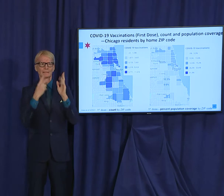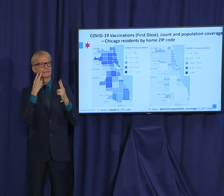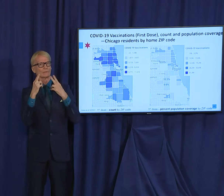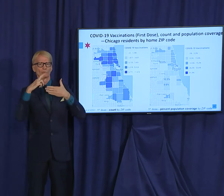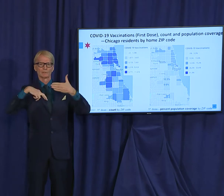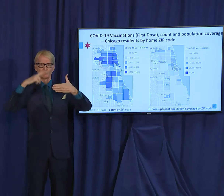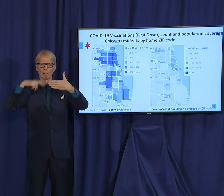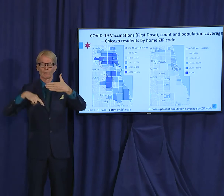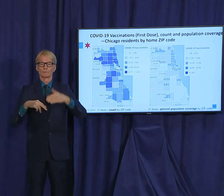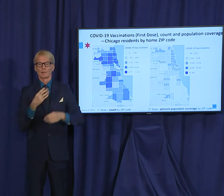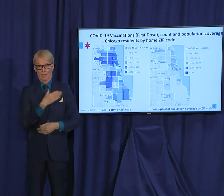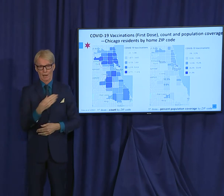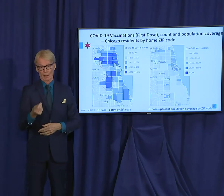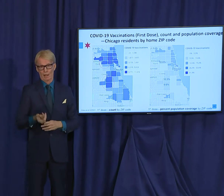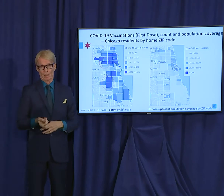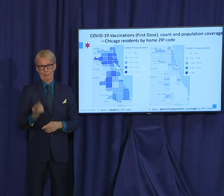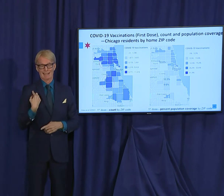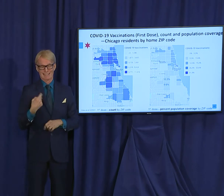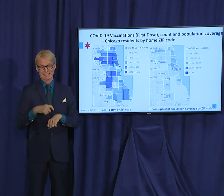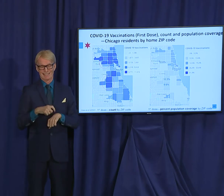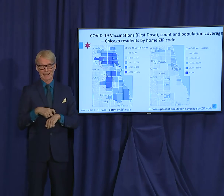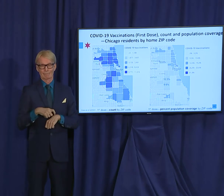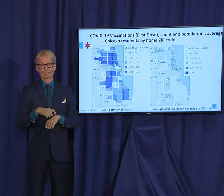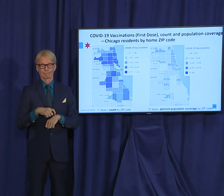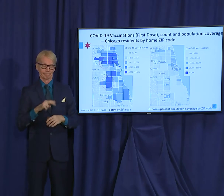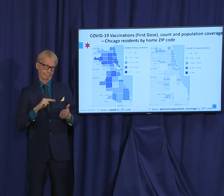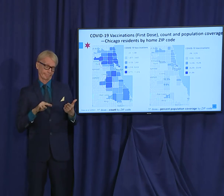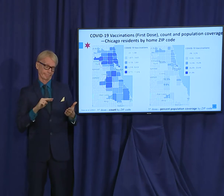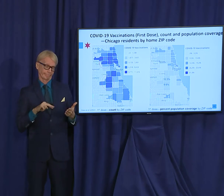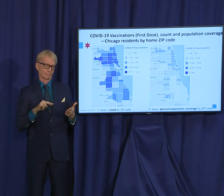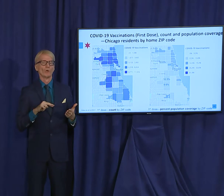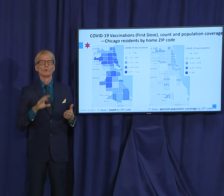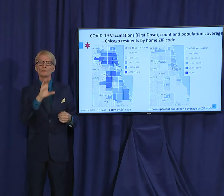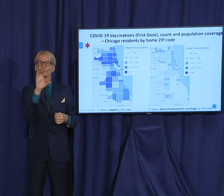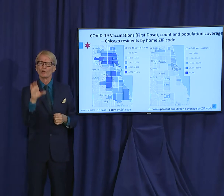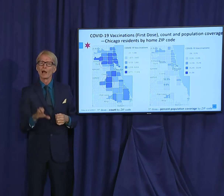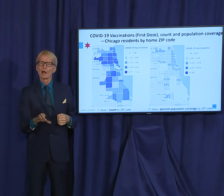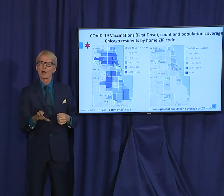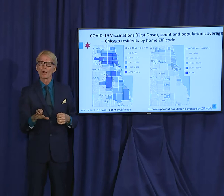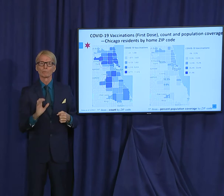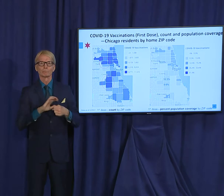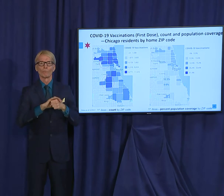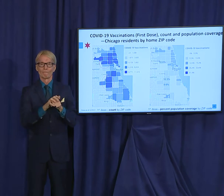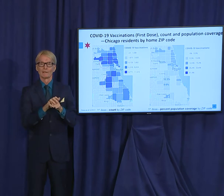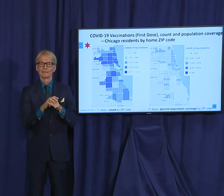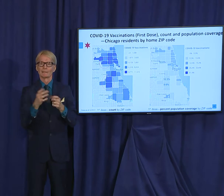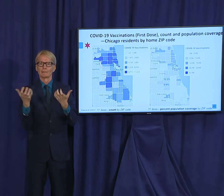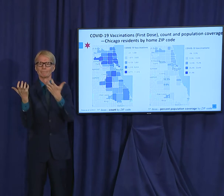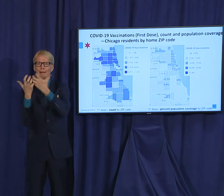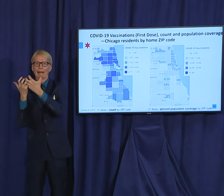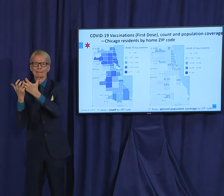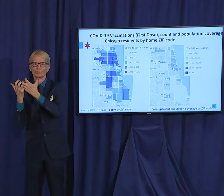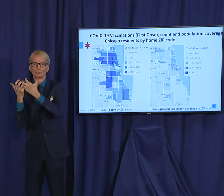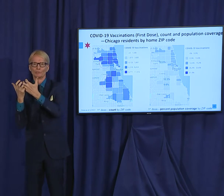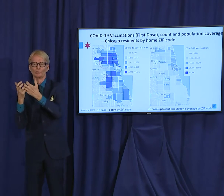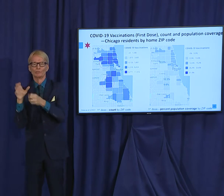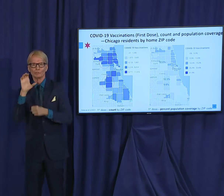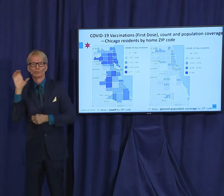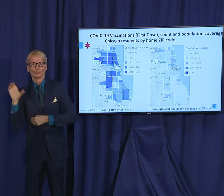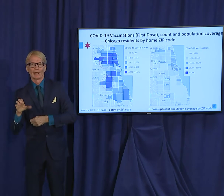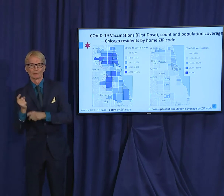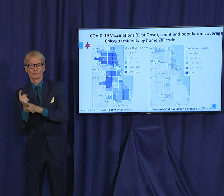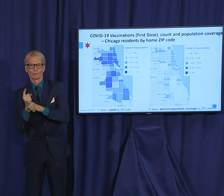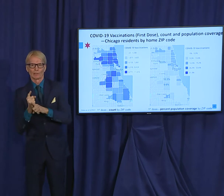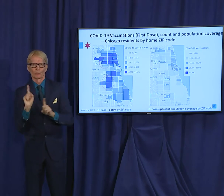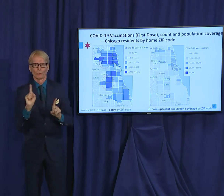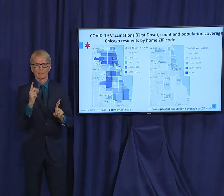we look over the last month, Chicago's COVID cases are looking like Chicago. We have seen the most COVID cases in